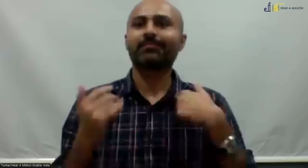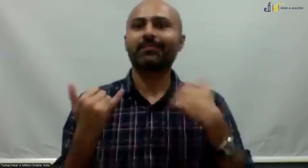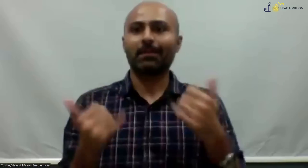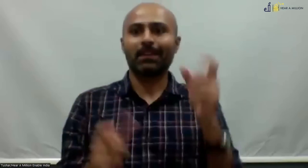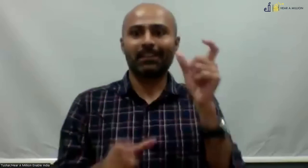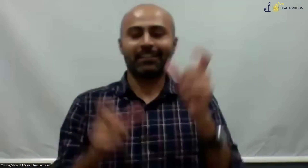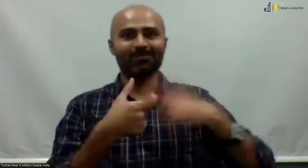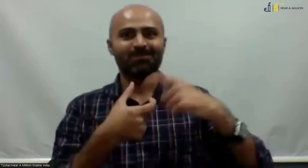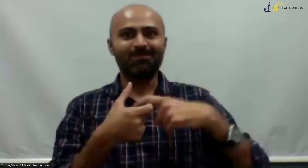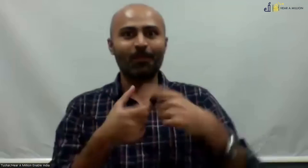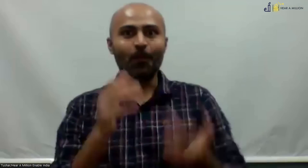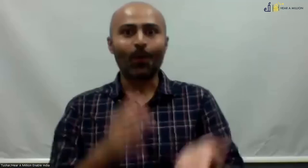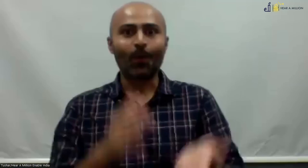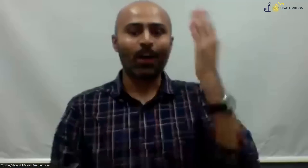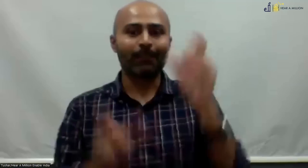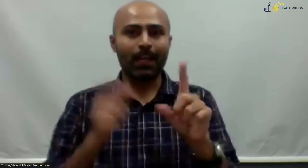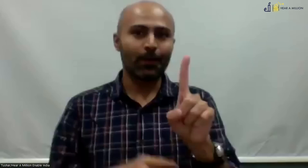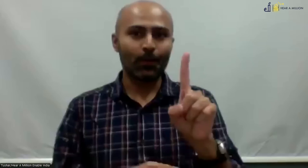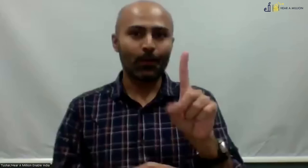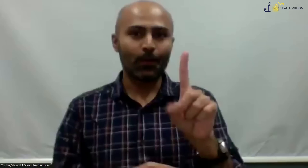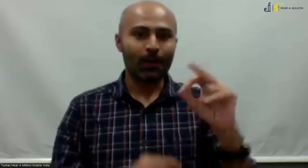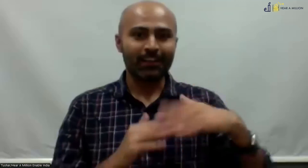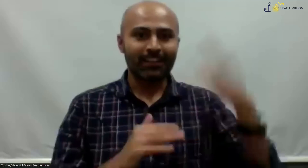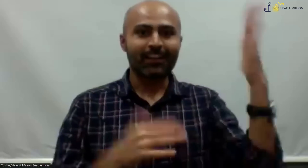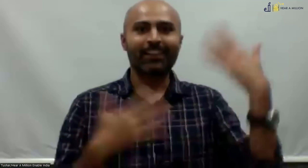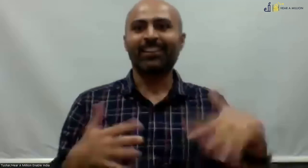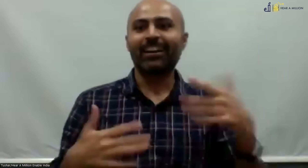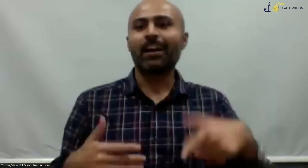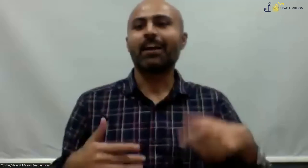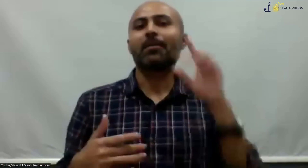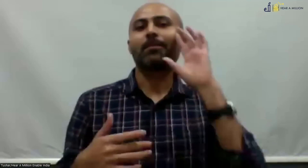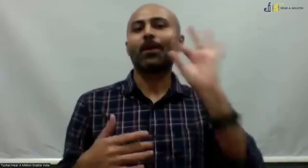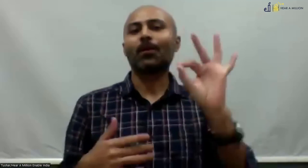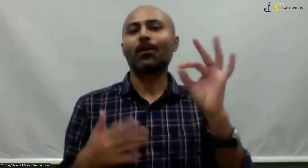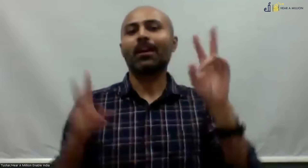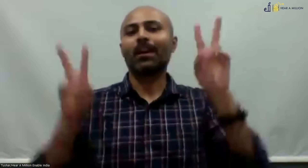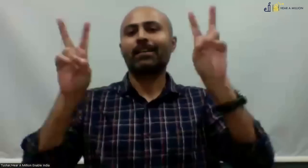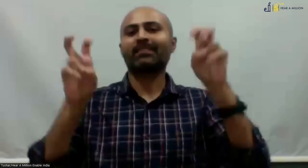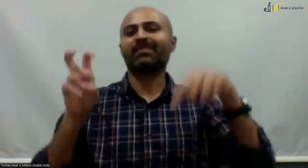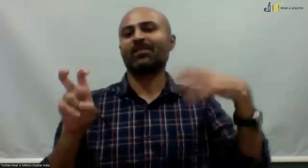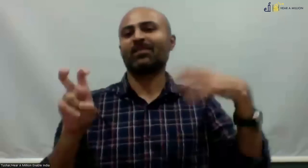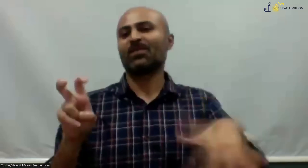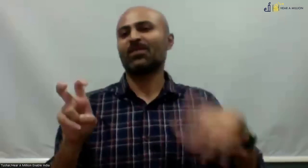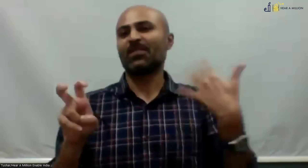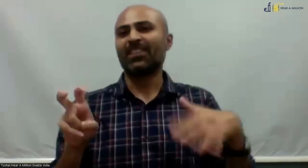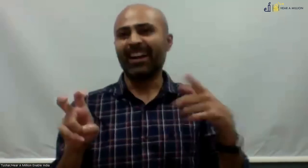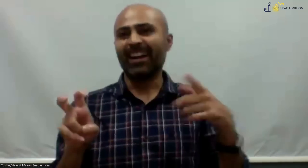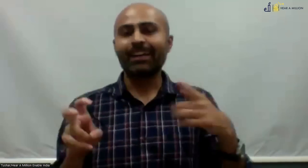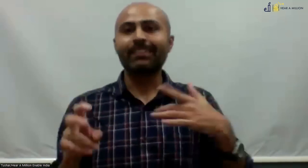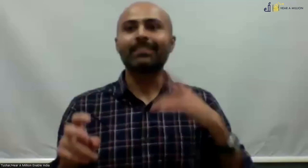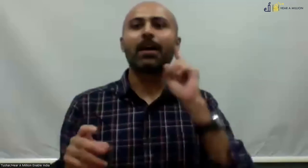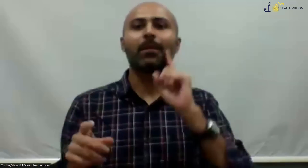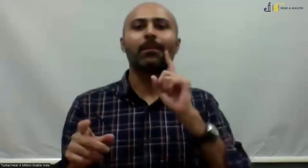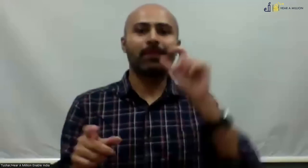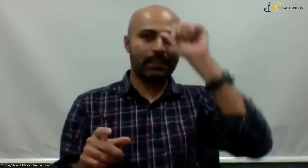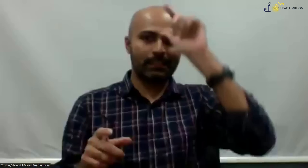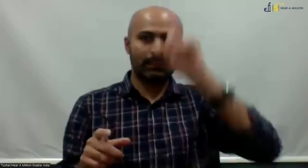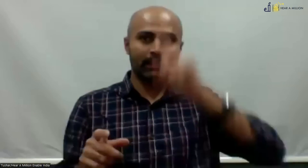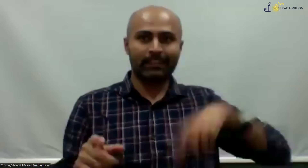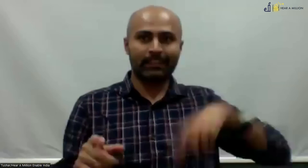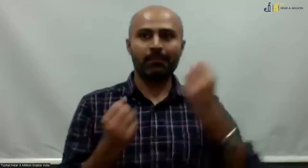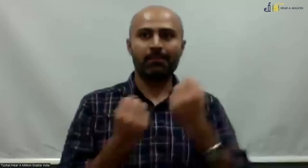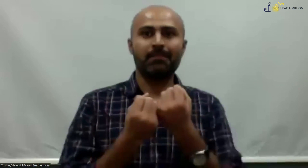It's great weather out here. I'm really happy to see so many people joining us